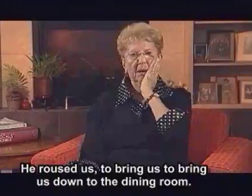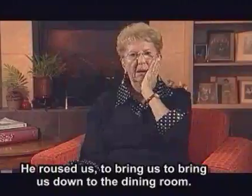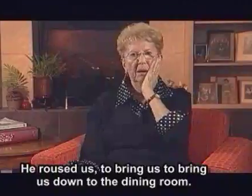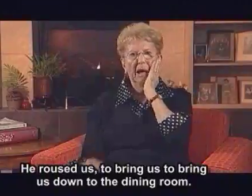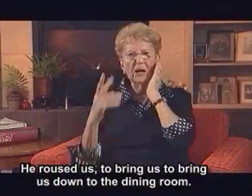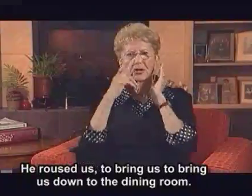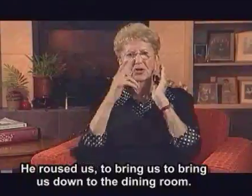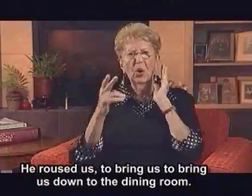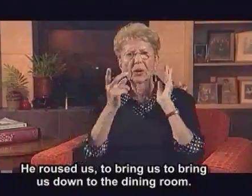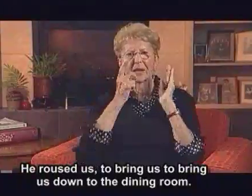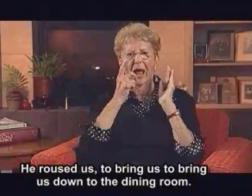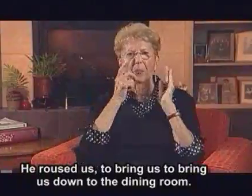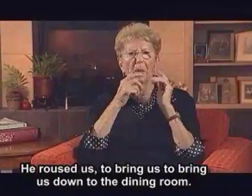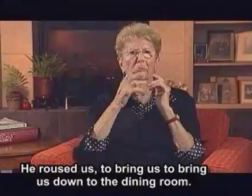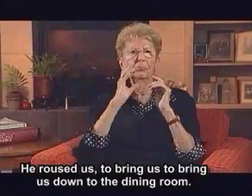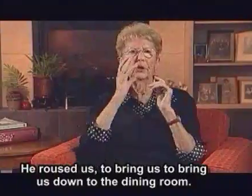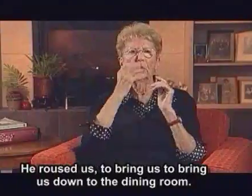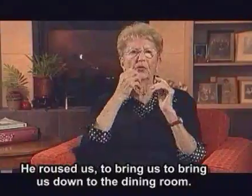us down to the dining room.